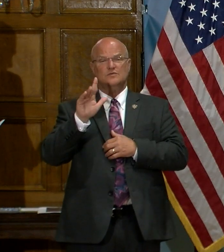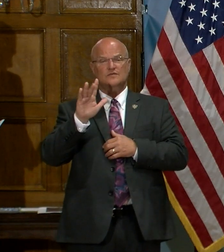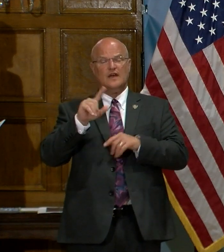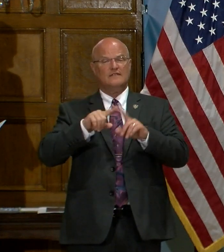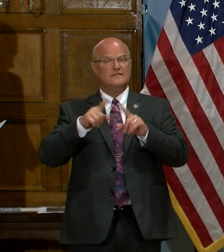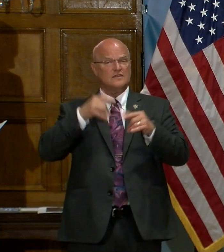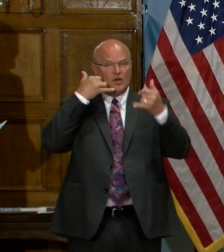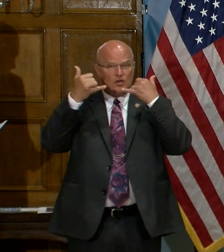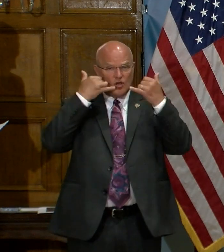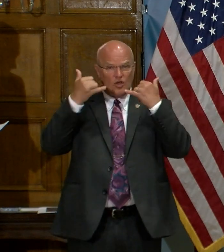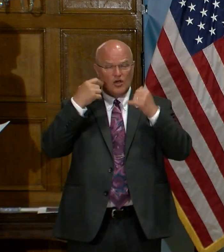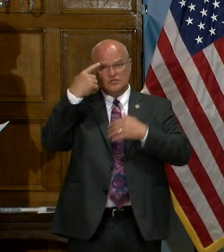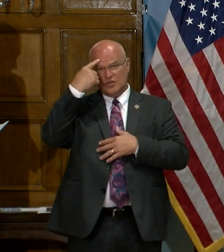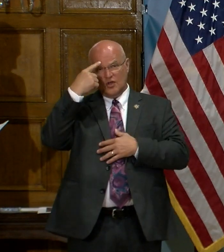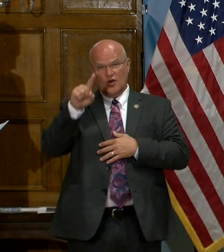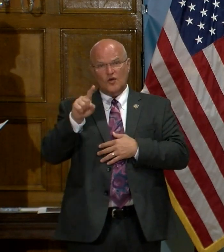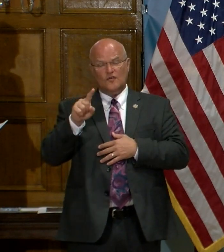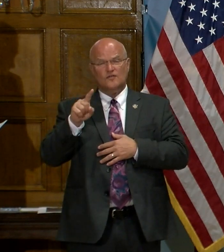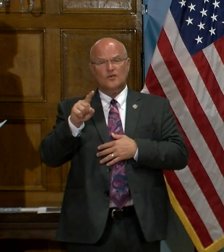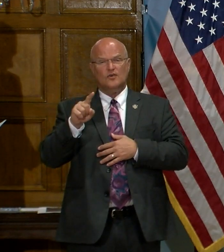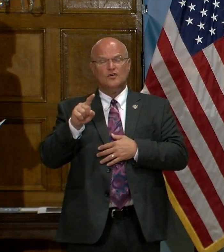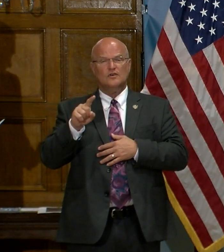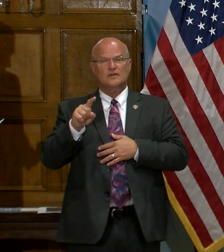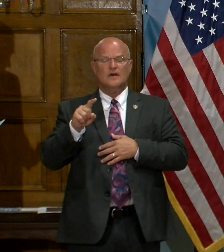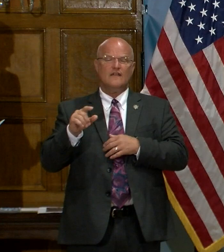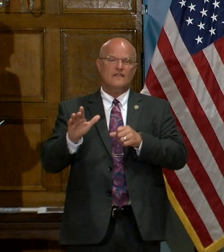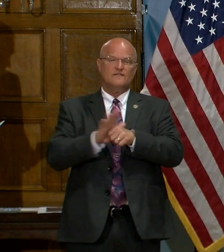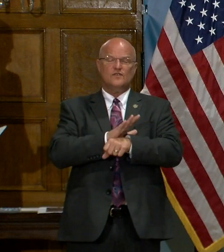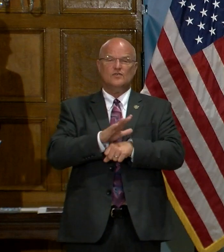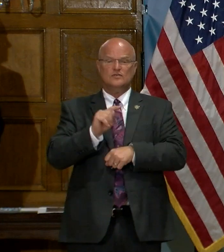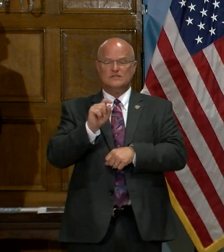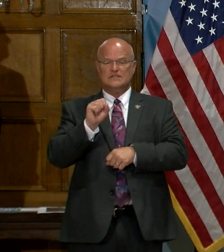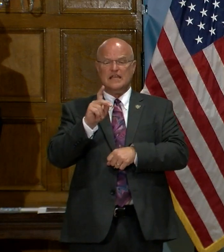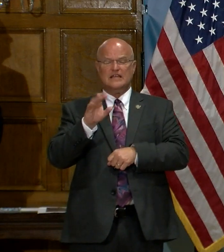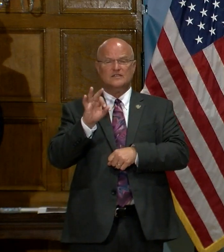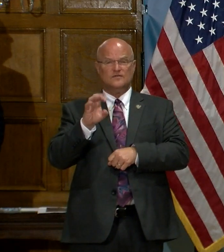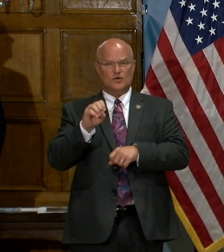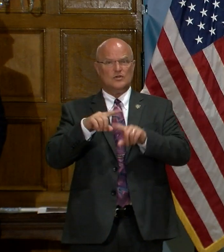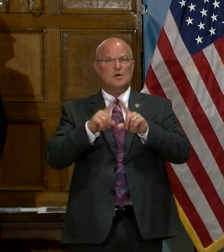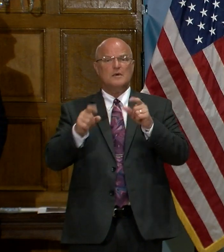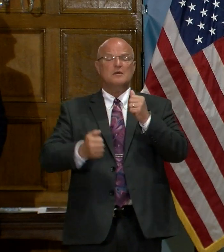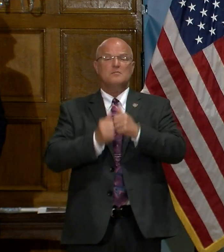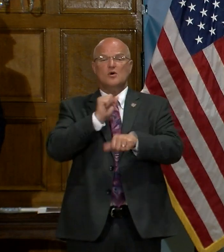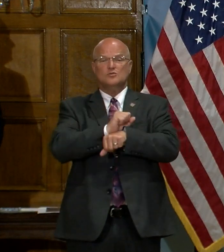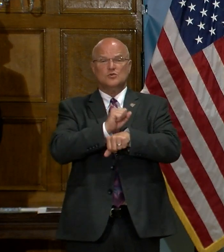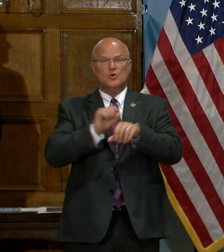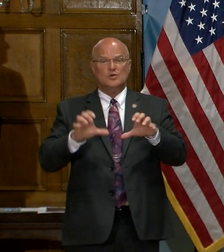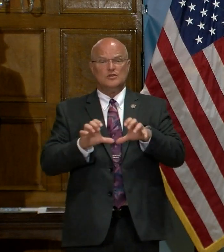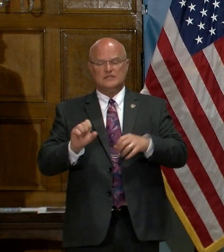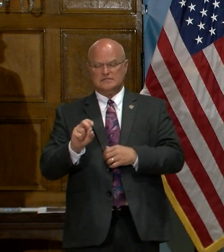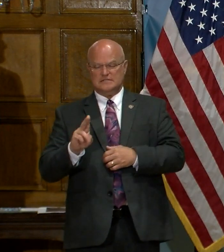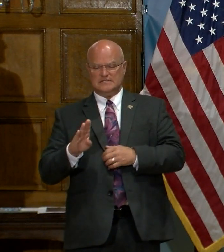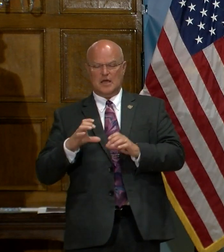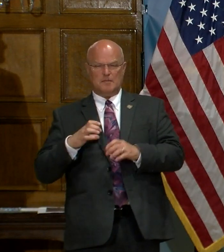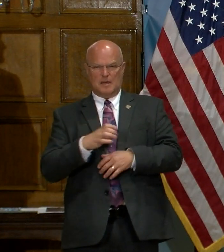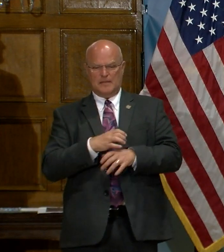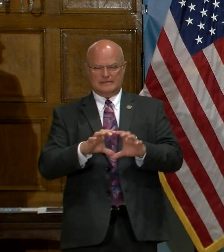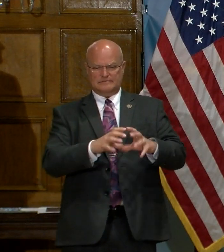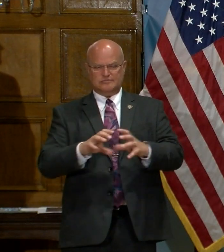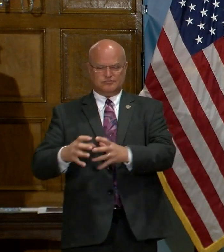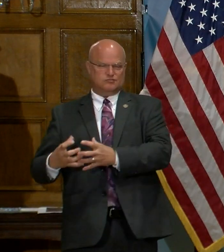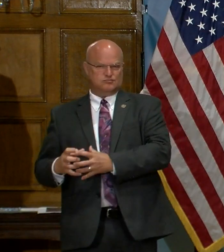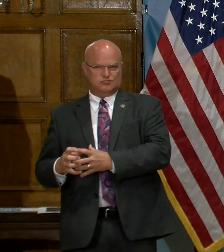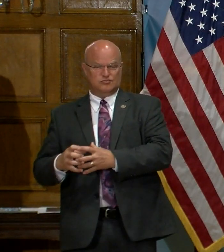calls, 4 calls of the full task force, but really most of the work has actually been done in the subcommittees and the